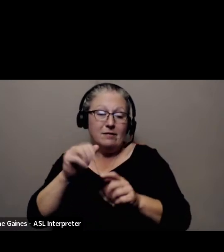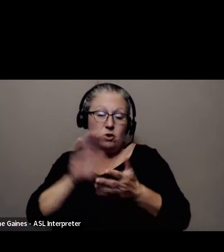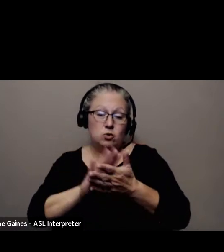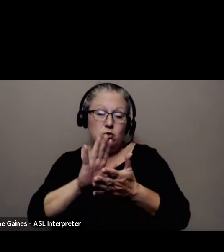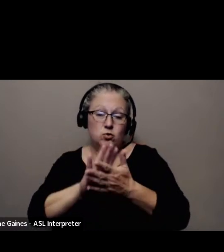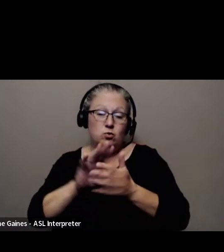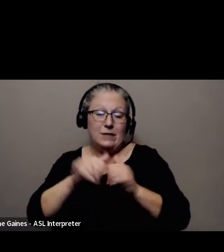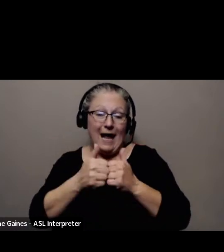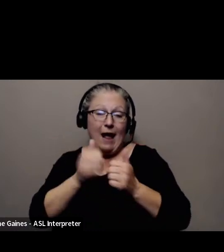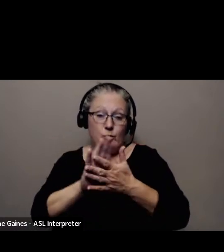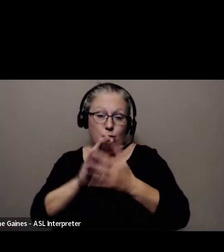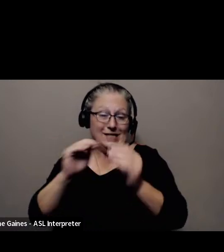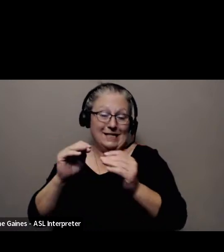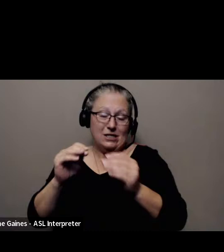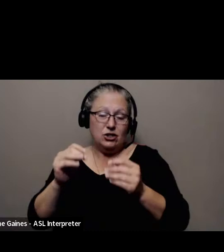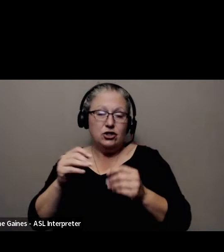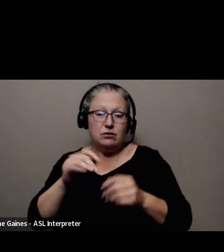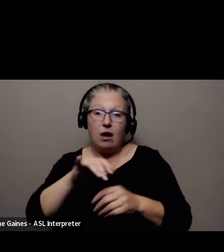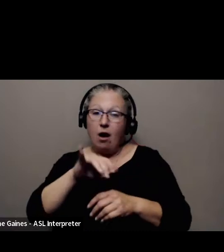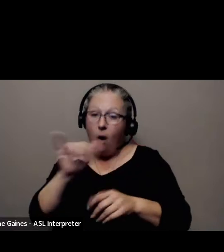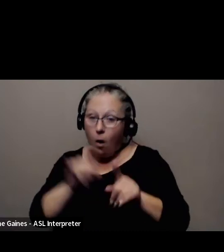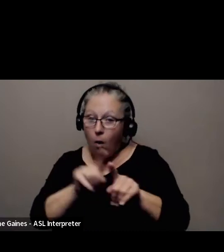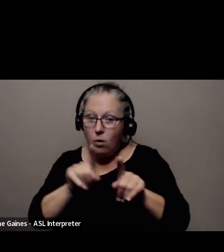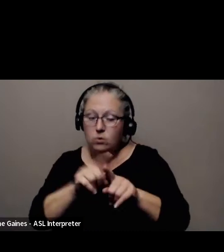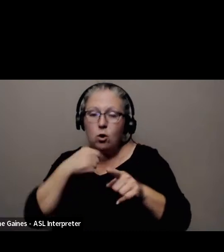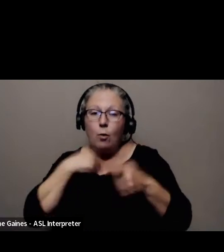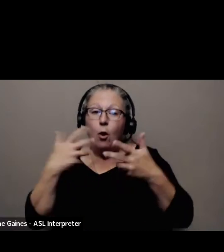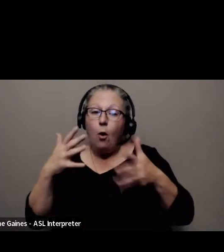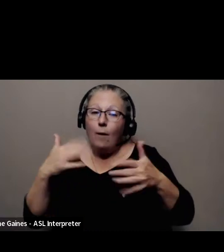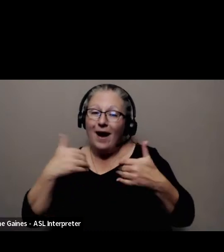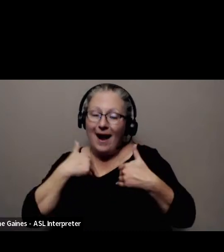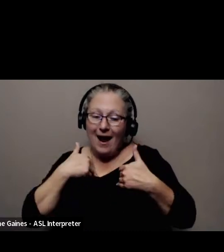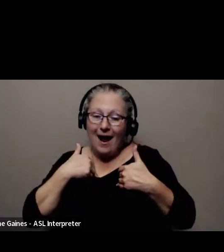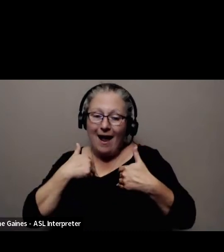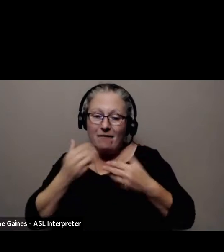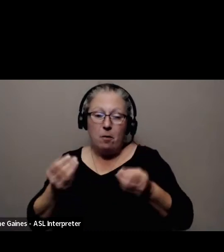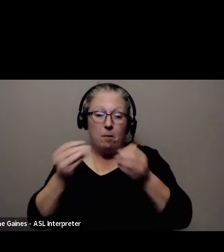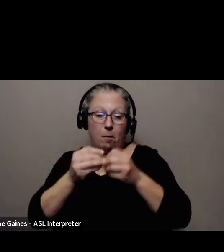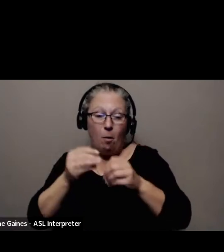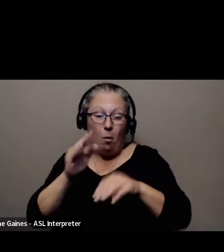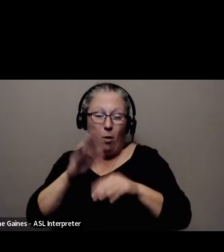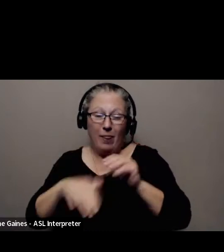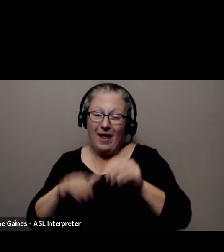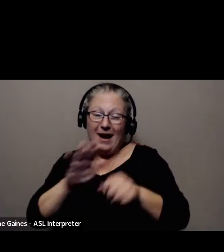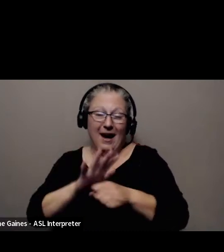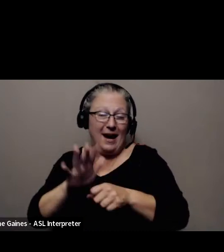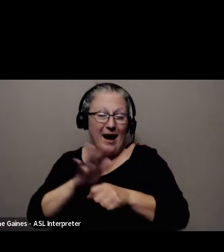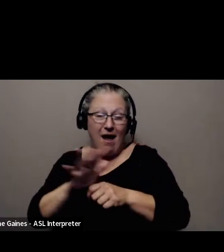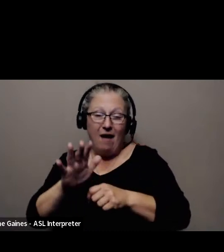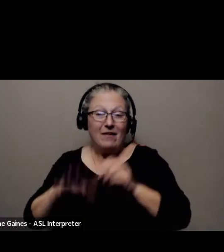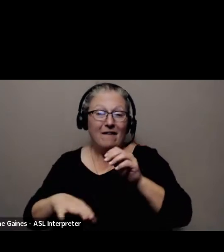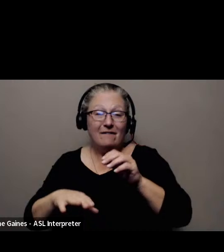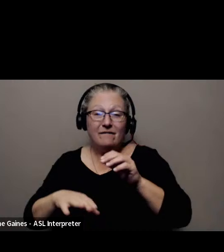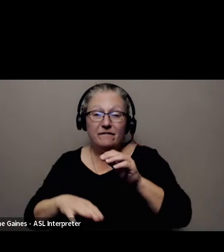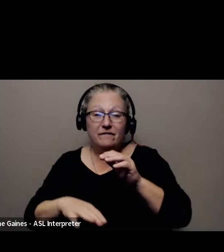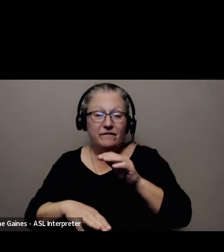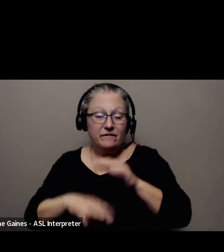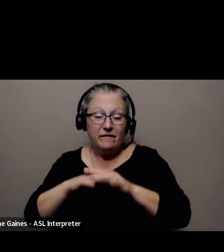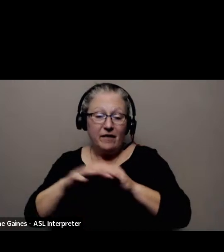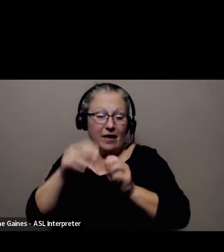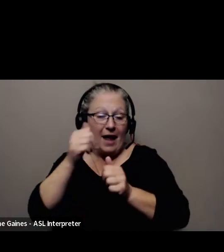are taught. And the other thing about that, we already have more than enough to fill